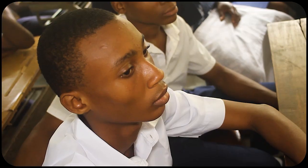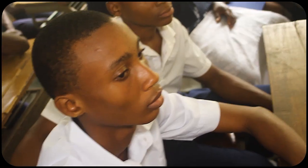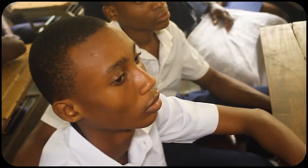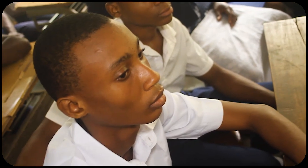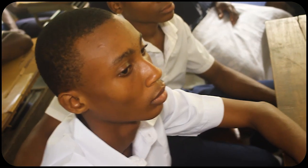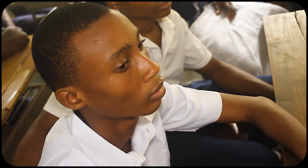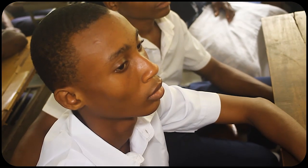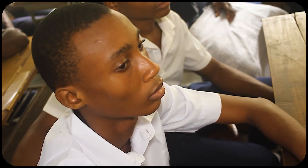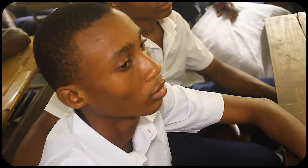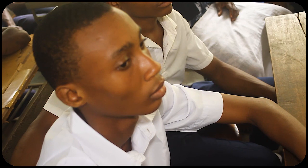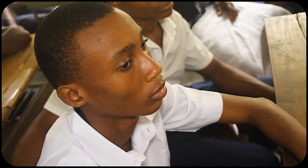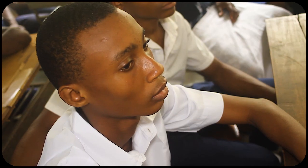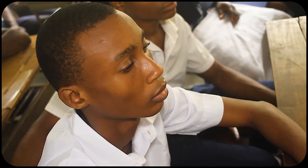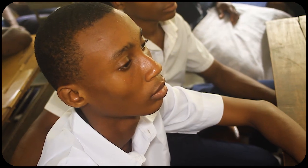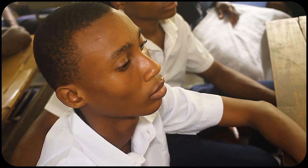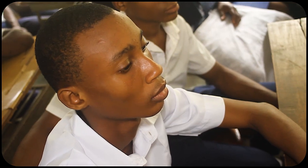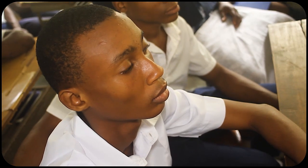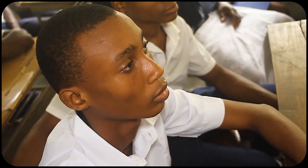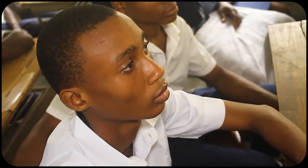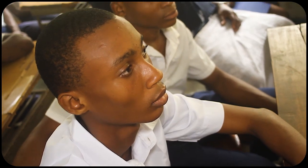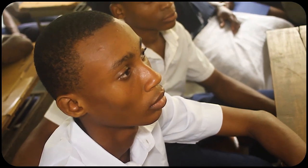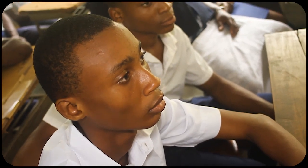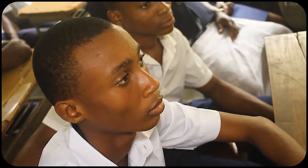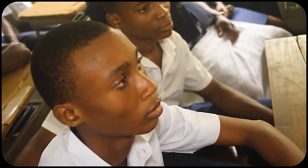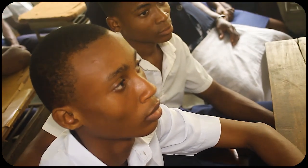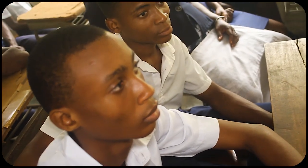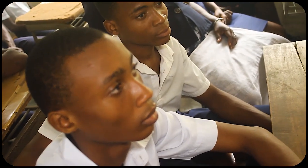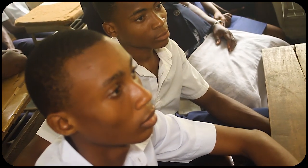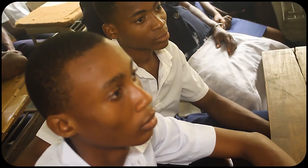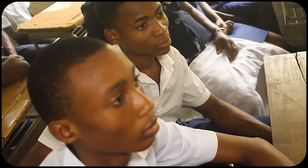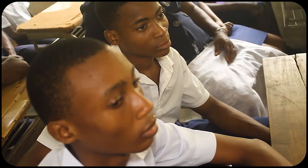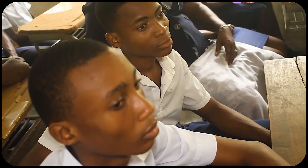plants you find in forests or bushes.